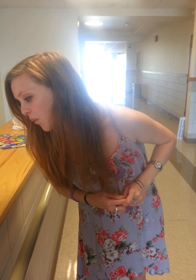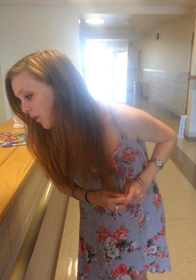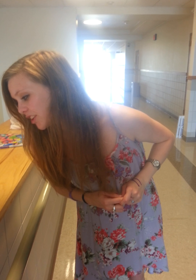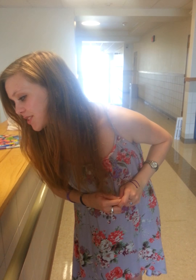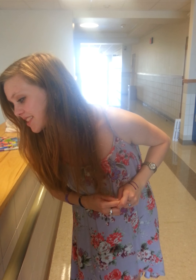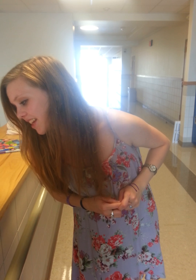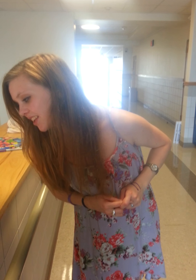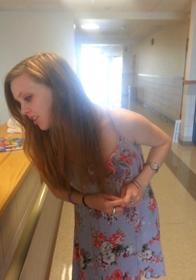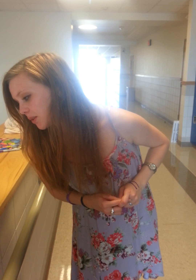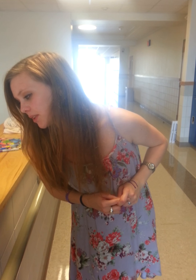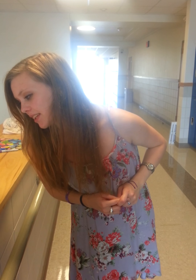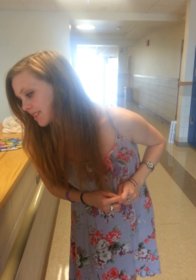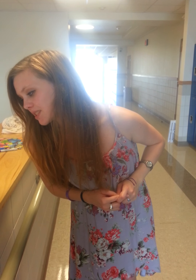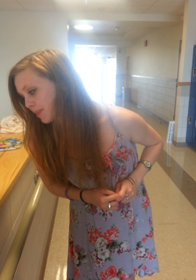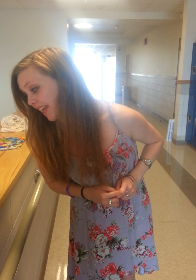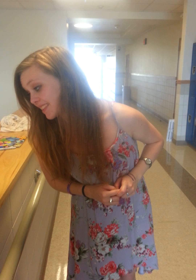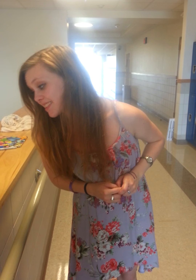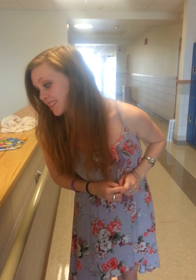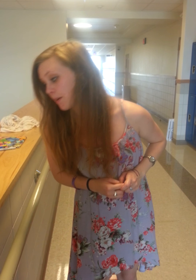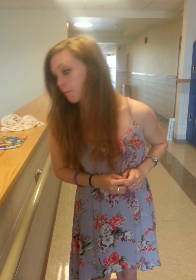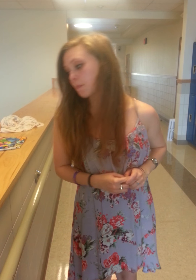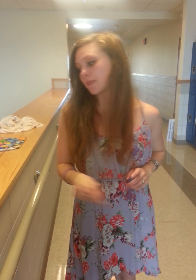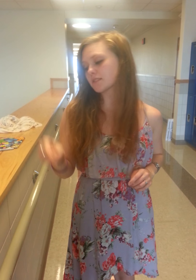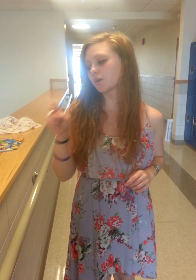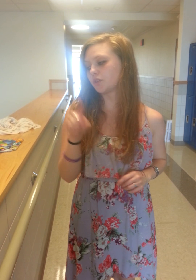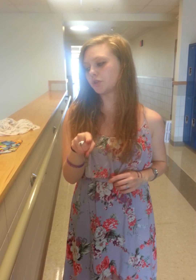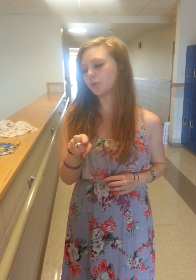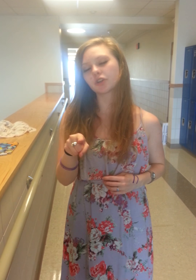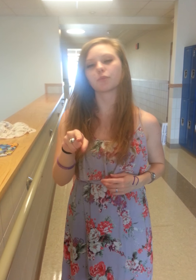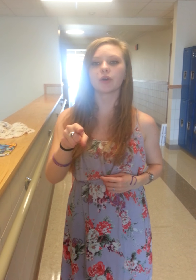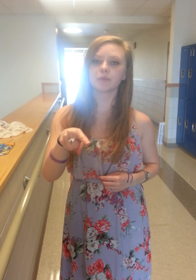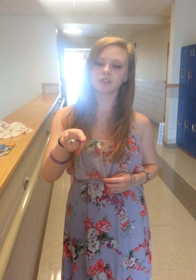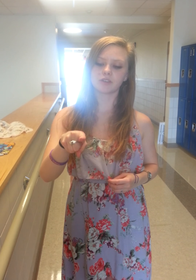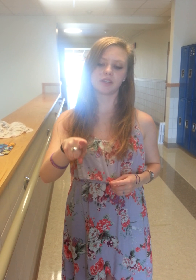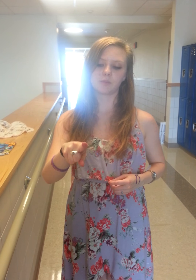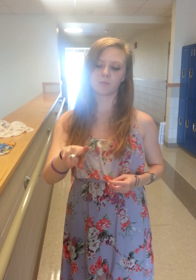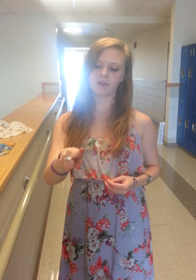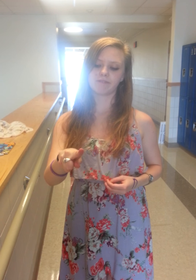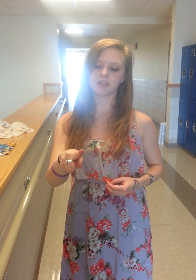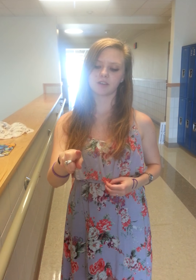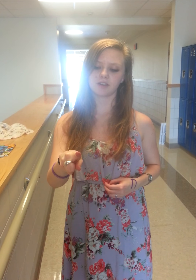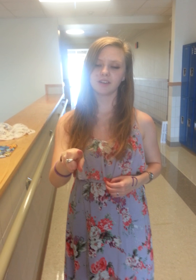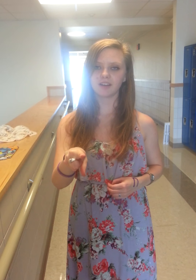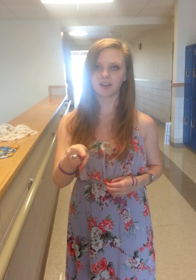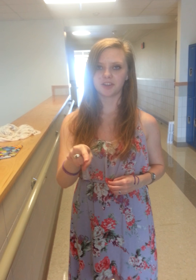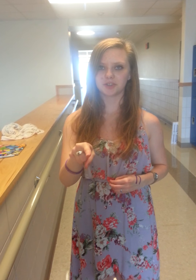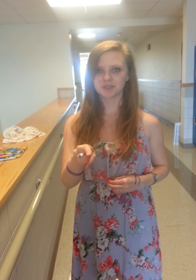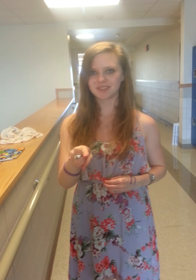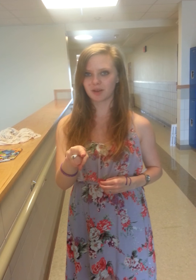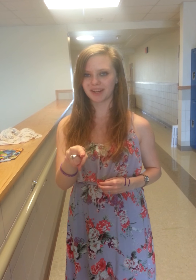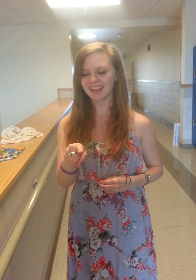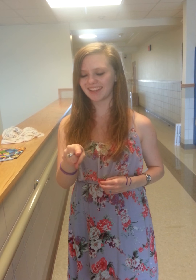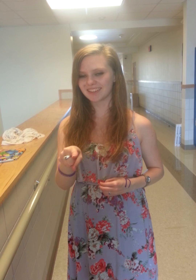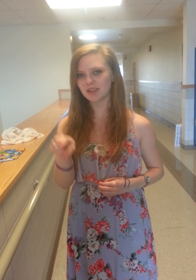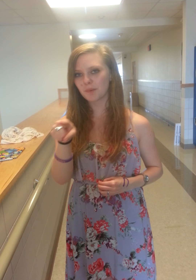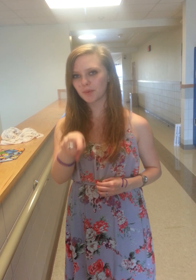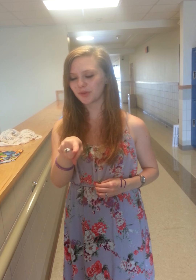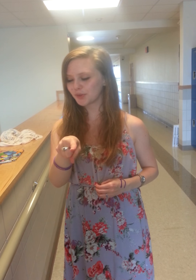When you said you needed space, so you're going to point with your one finger on your dominant hand.